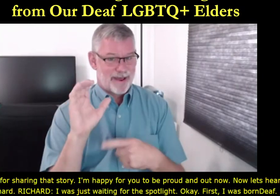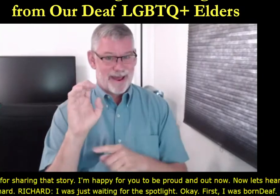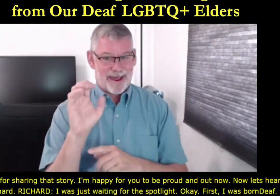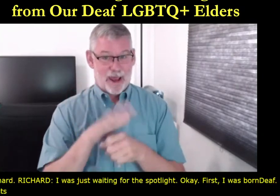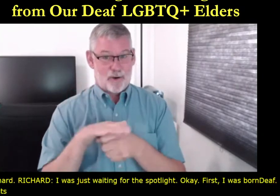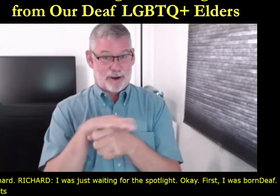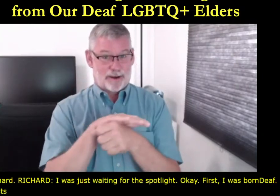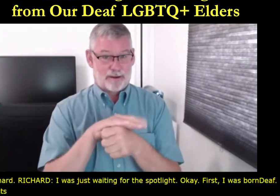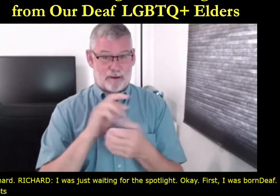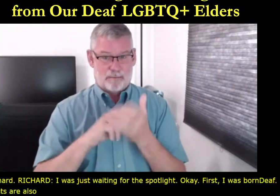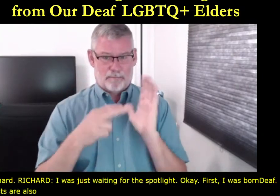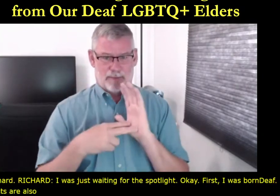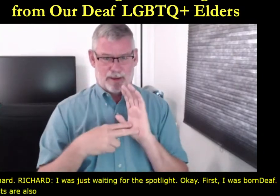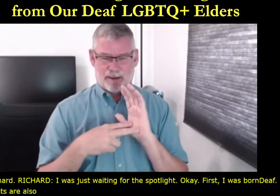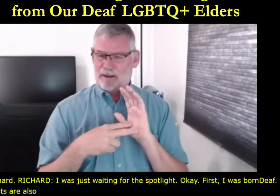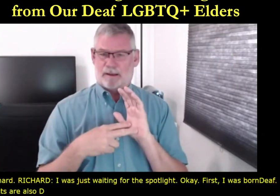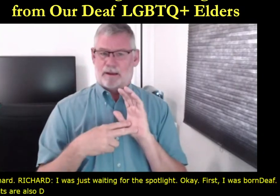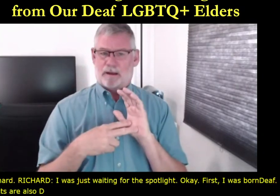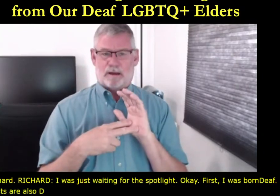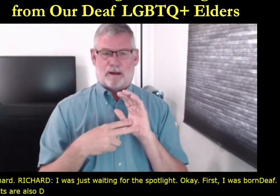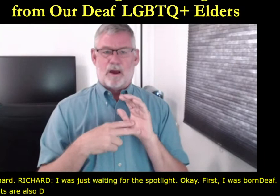i lived in um the columbus area